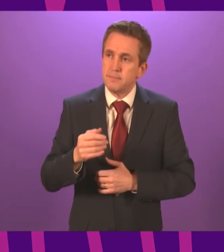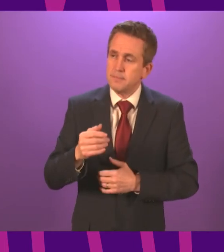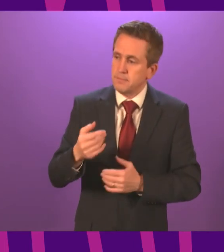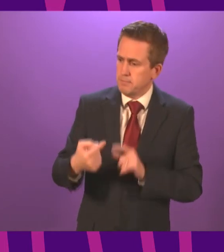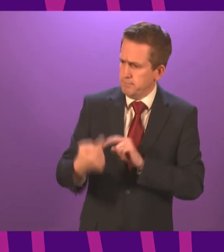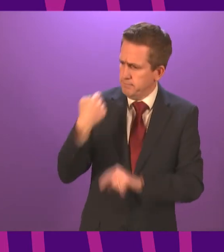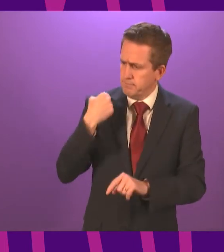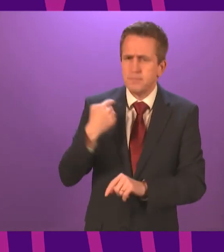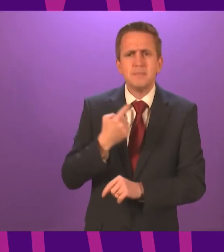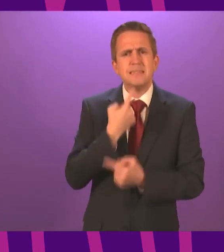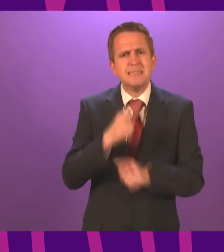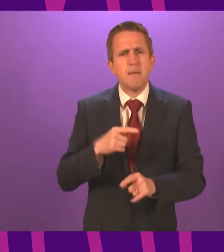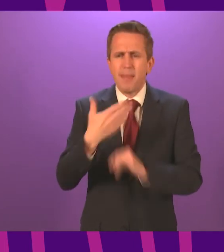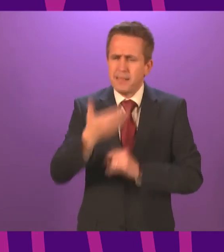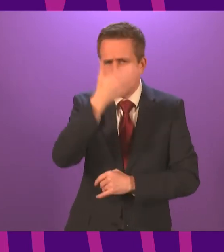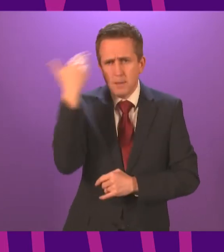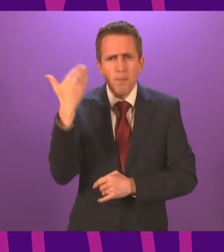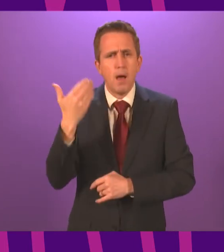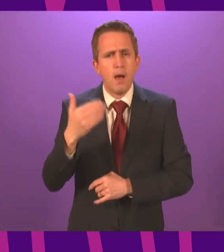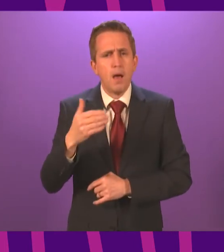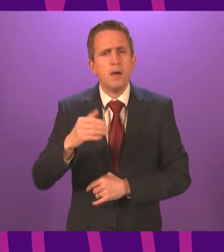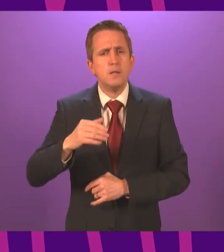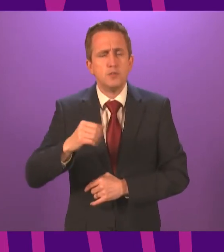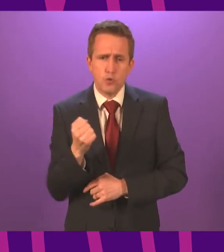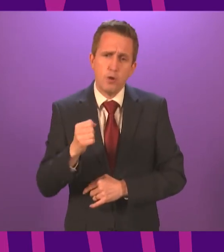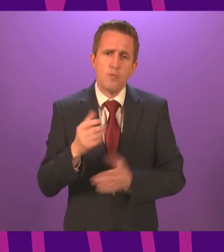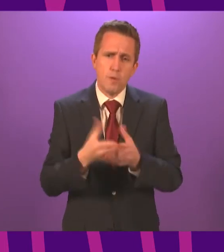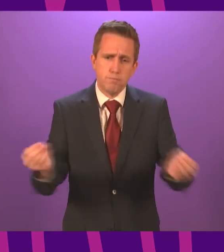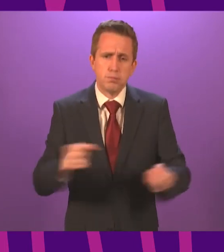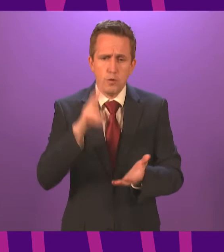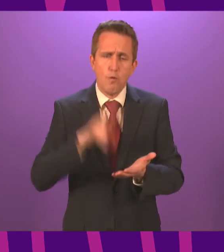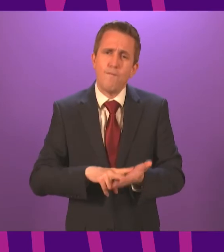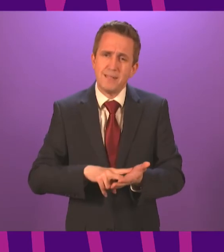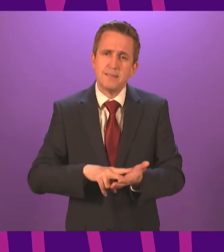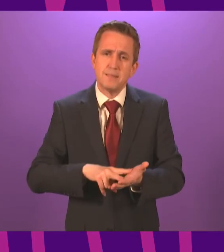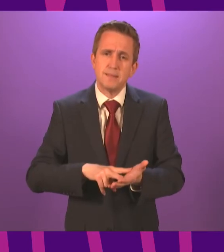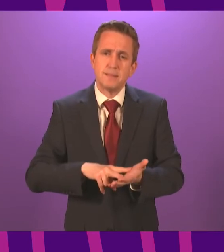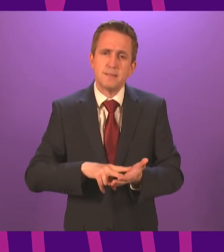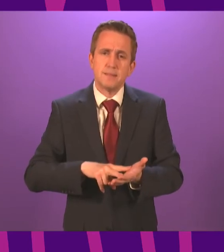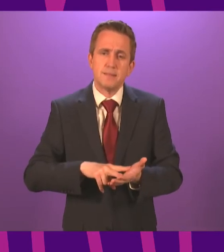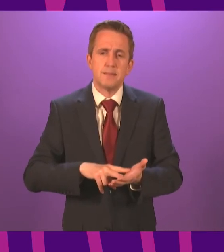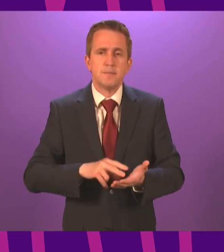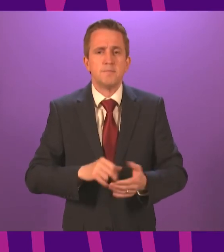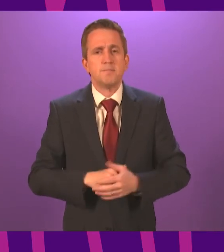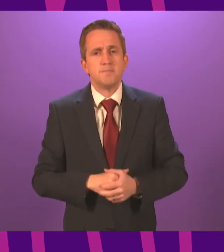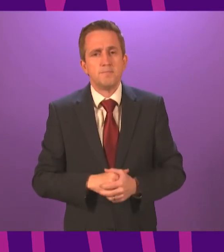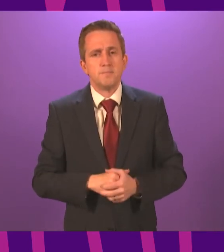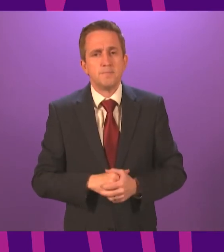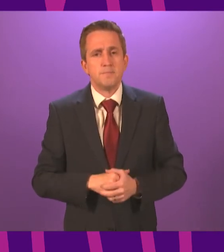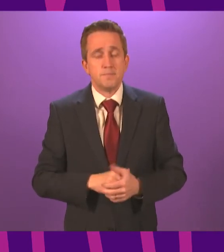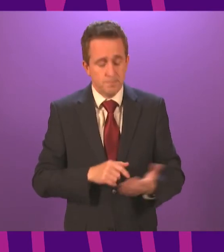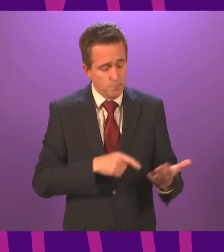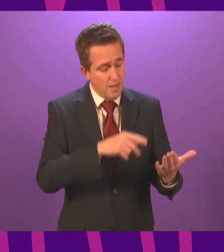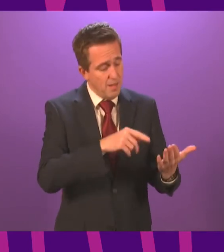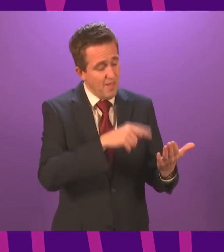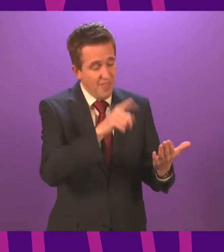eradicate COVID by the end of the summer. And the actions that we have seen, the actions in this